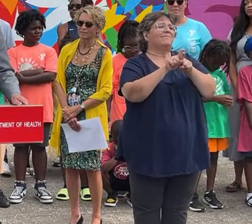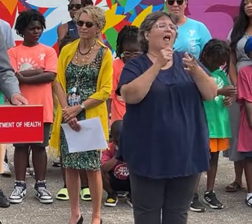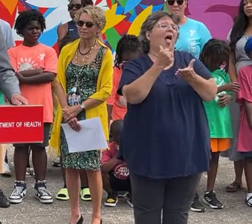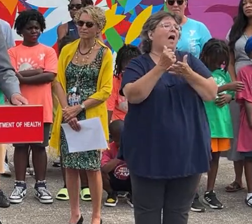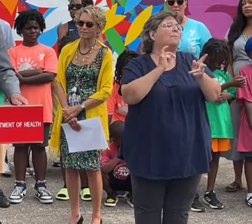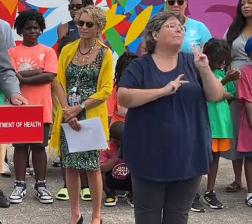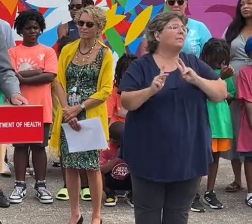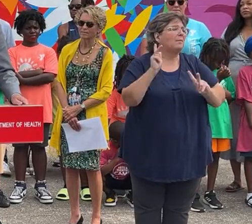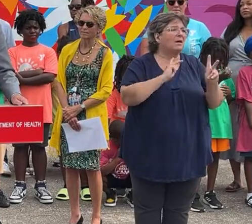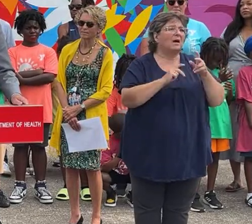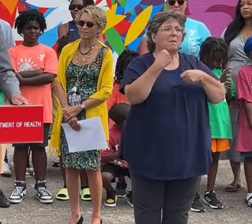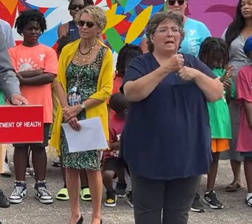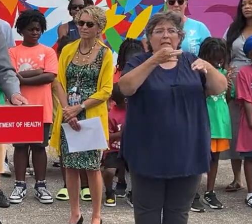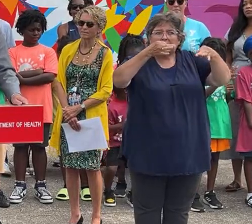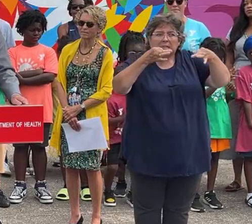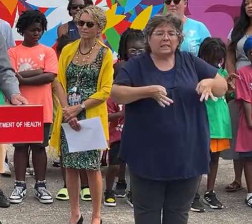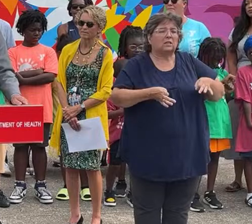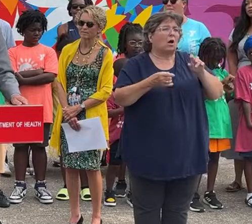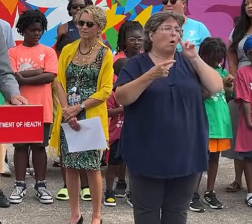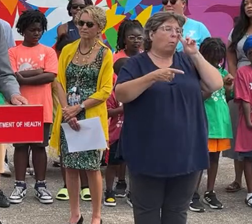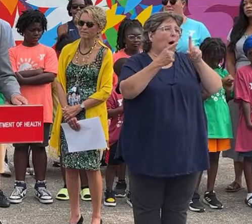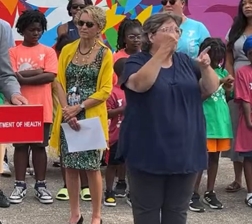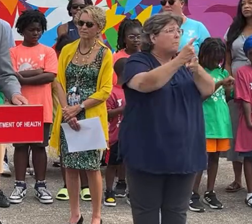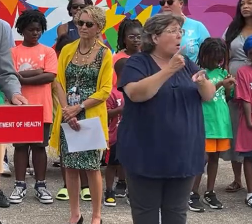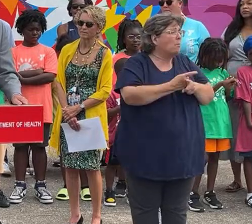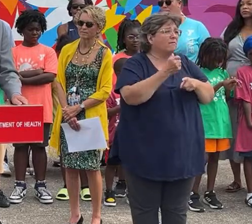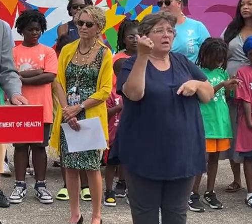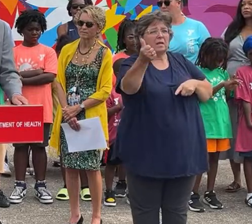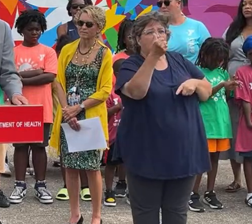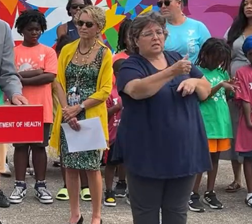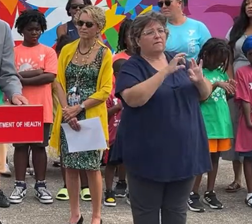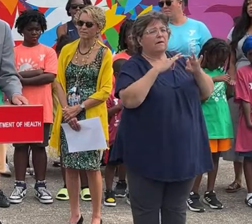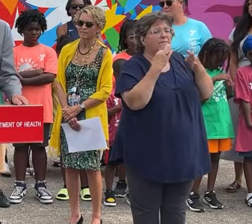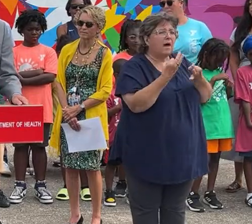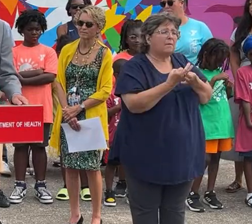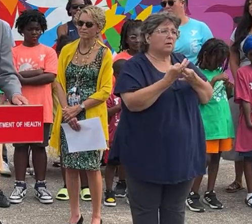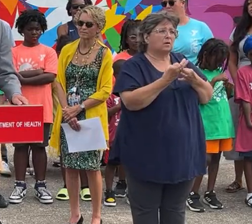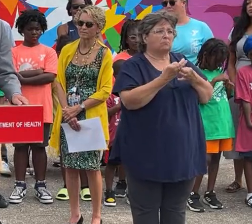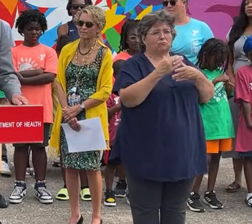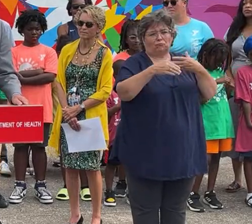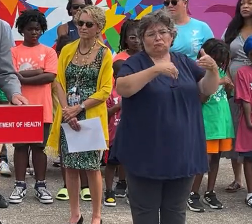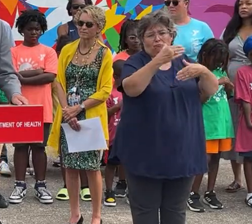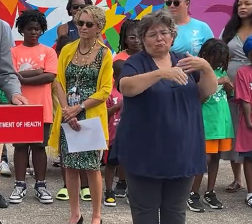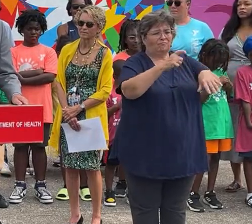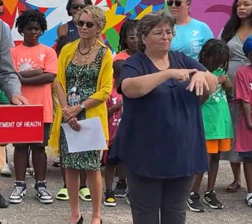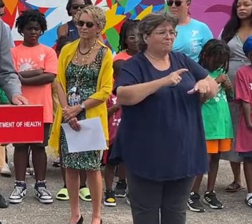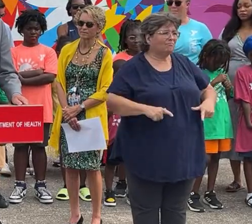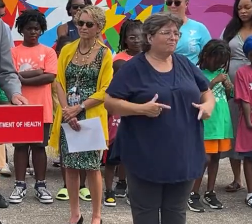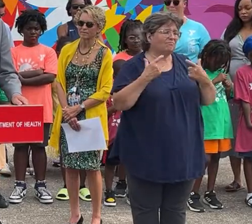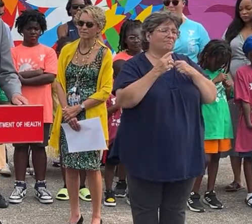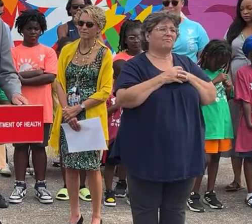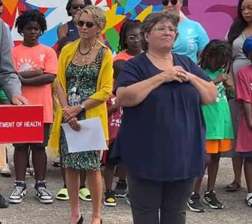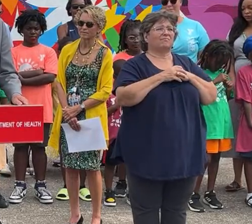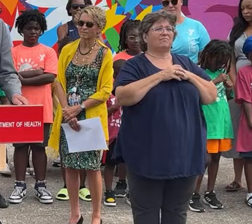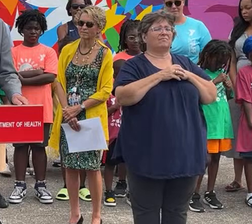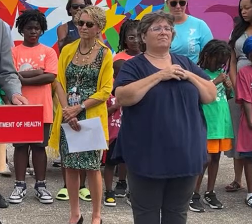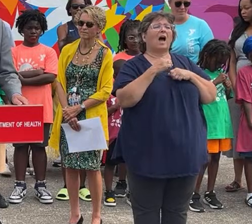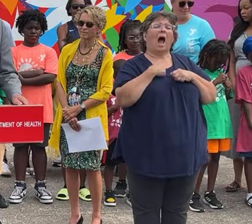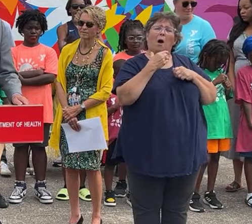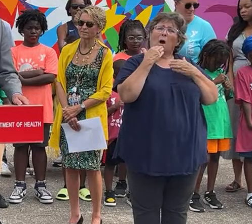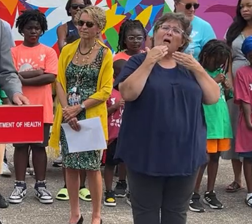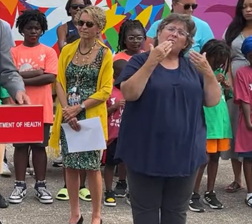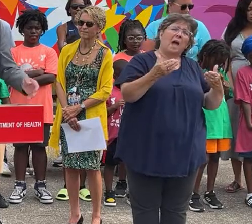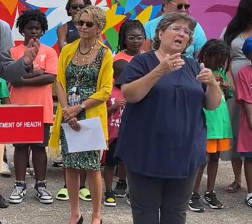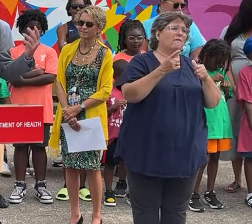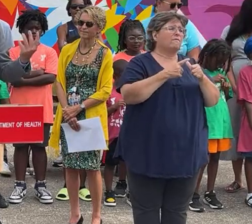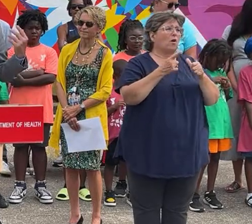help people make decisions as to what is appropriate for themselves and their family as they move along in their time of life. And I want to thank,